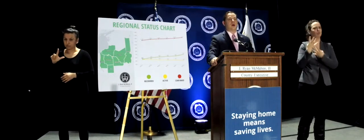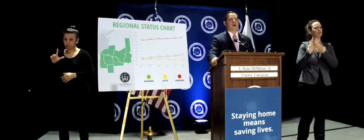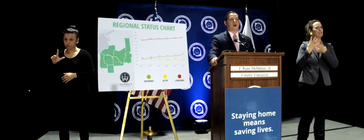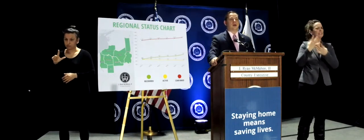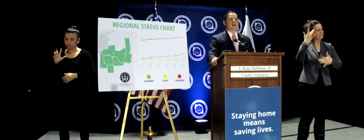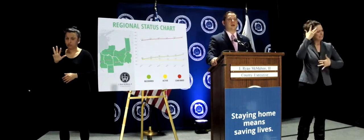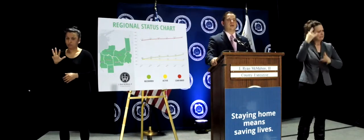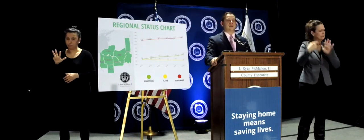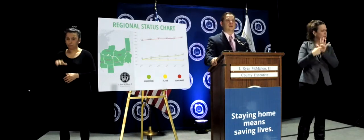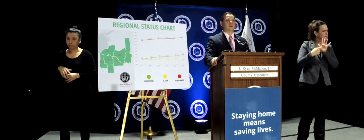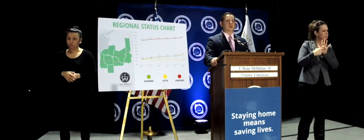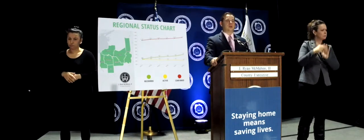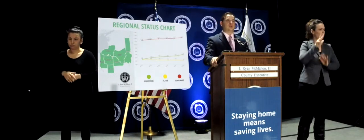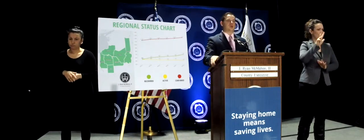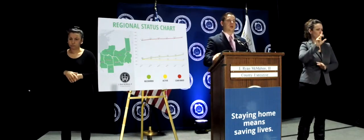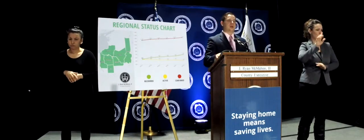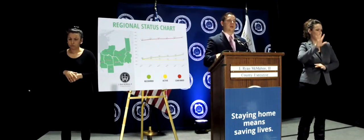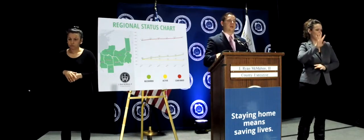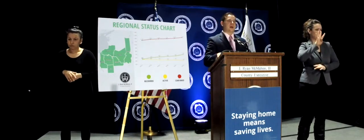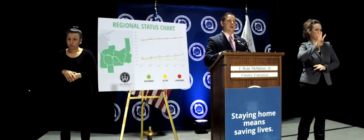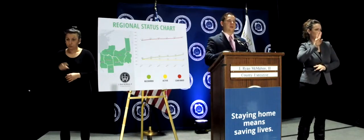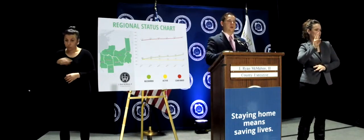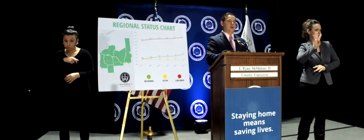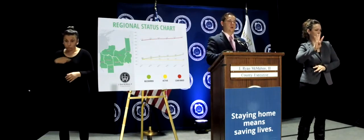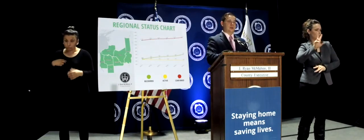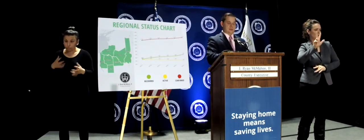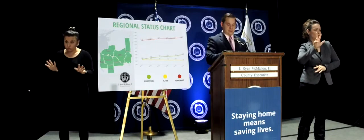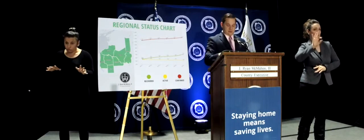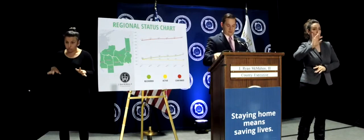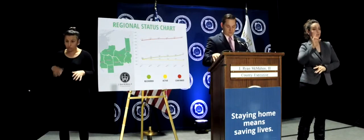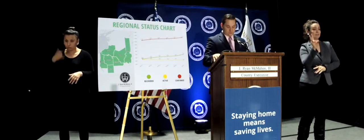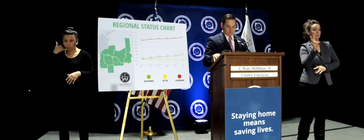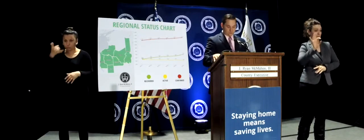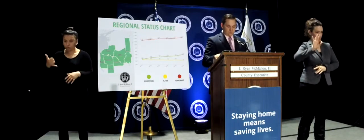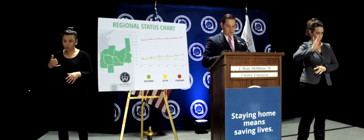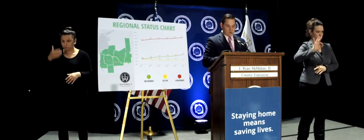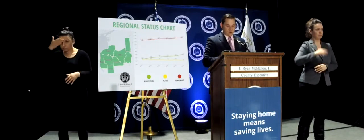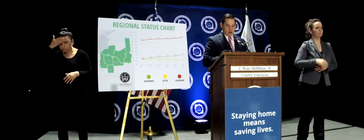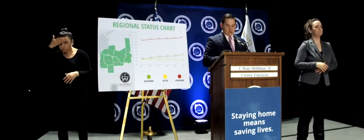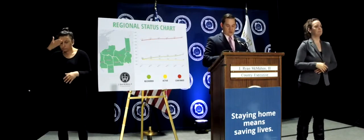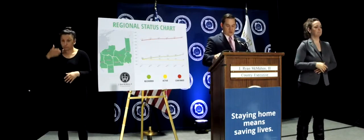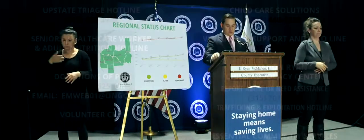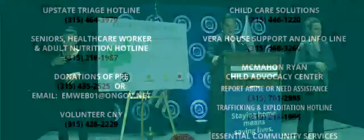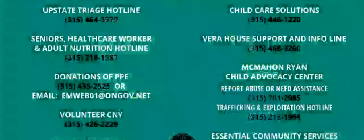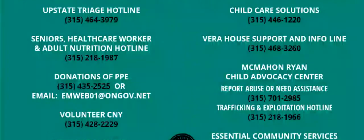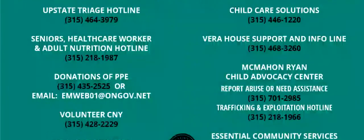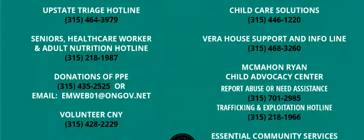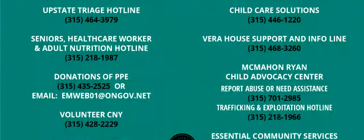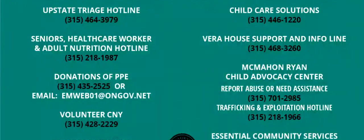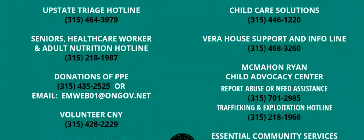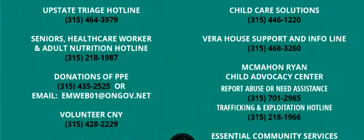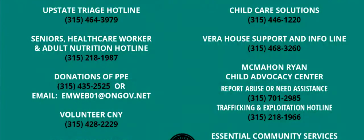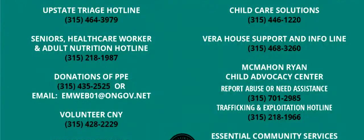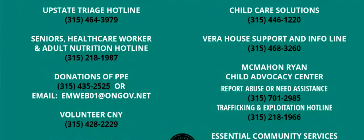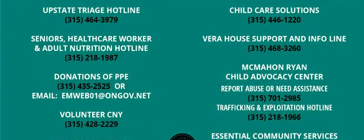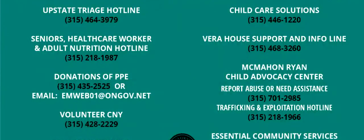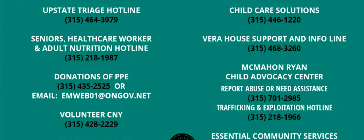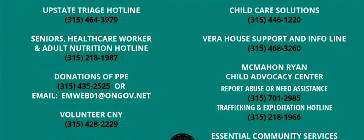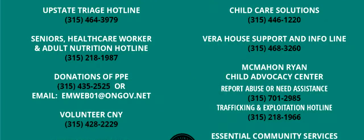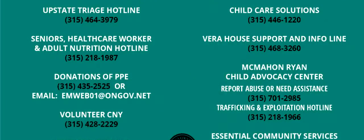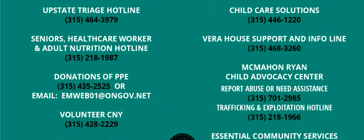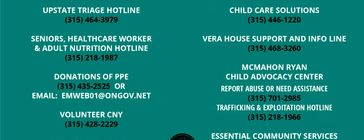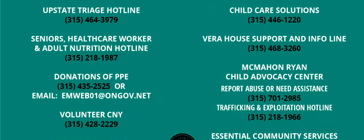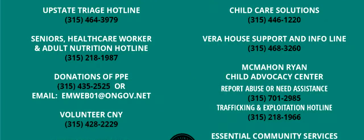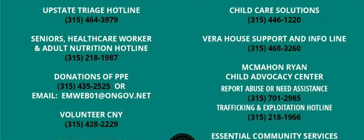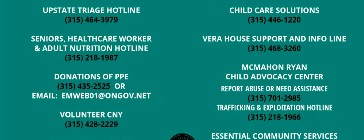call and you'll get screened, and then you'll go and get tested. Our seniors, our healthcare worker and adult